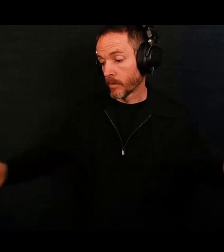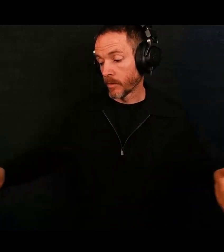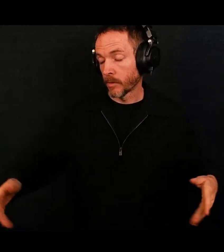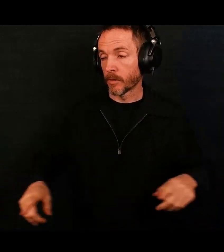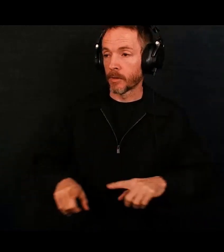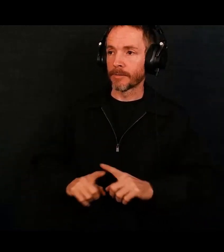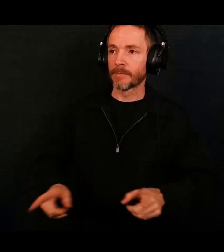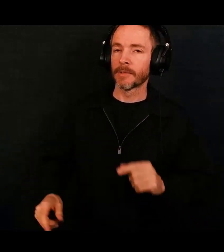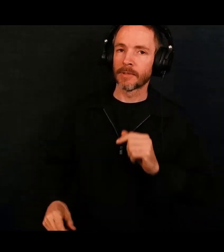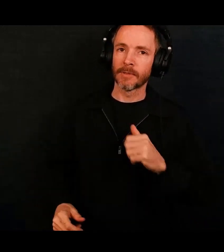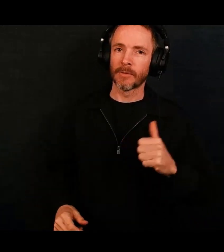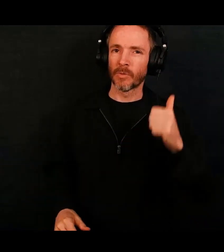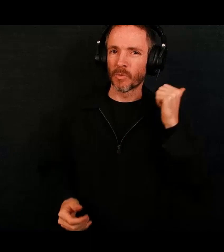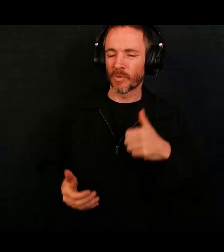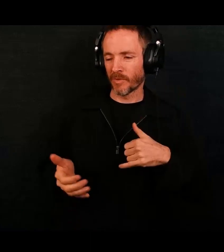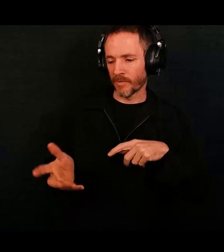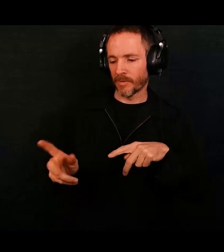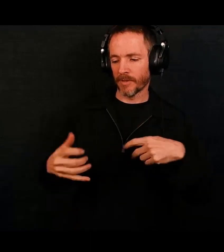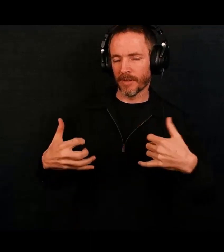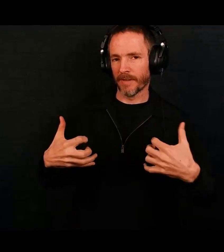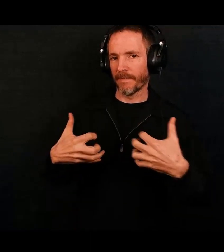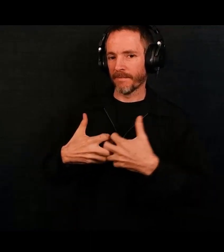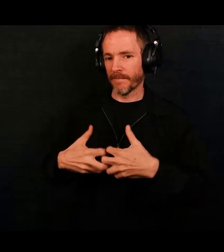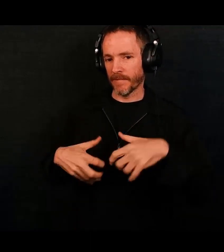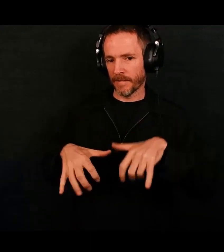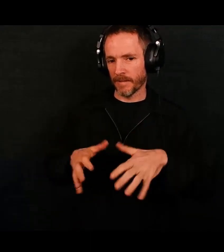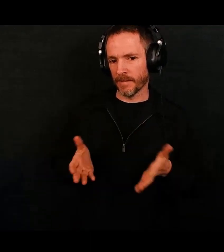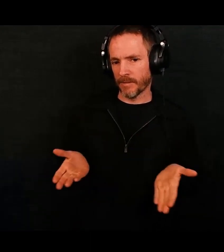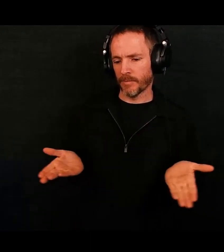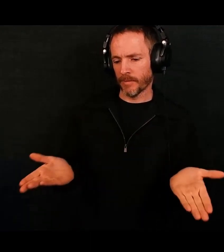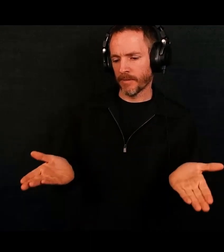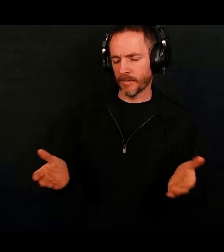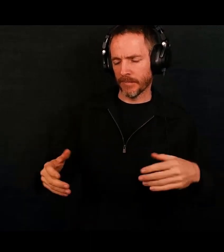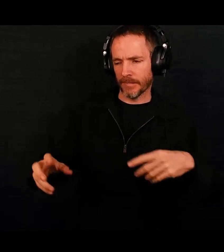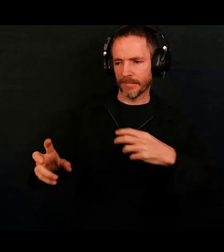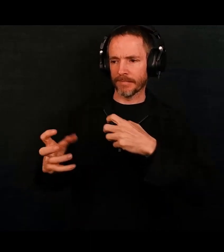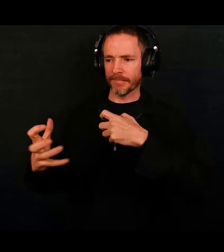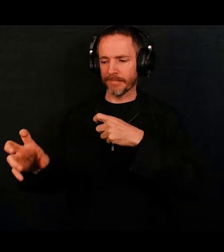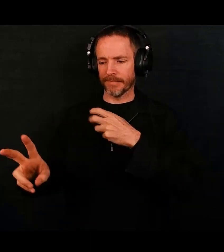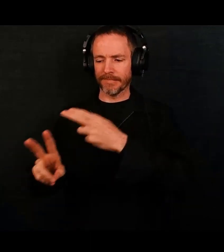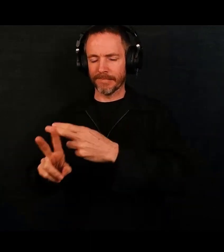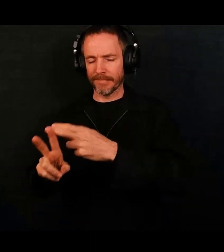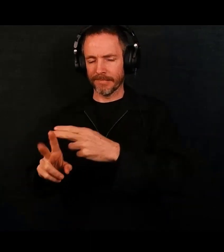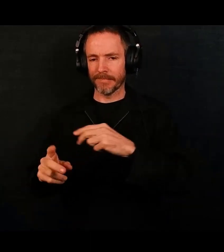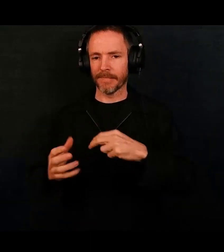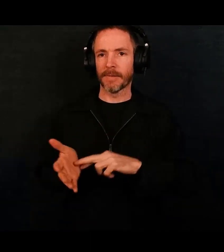But it wouldn't fit in this way, it would hit. So I would have to like